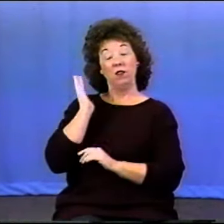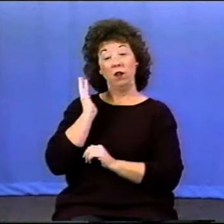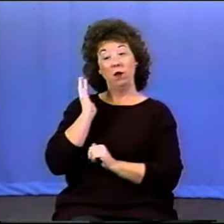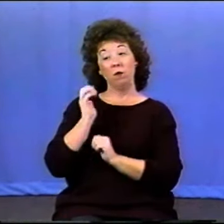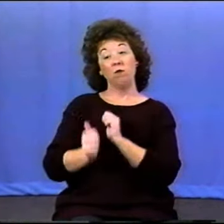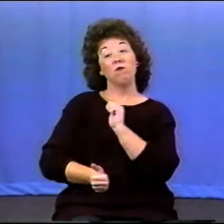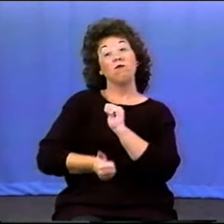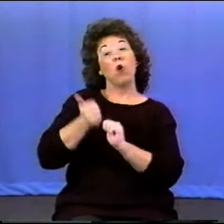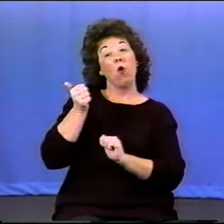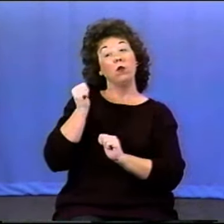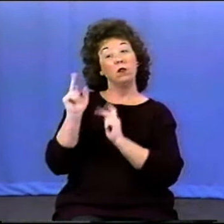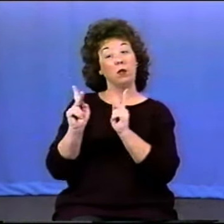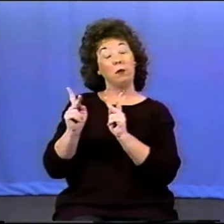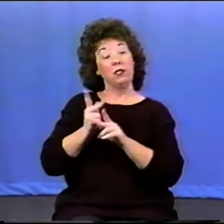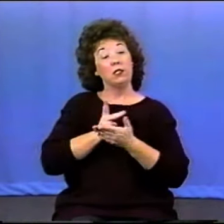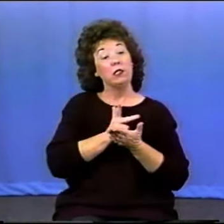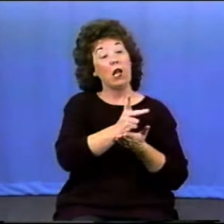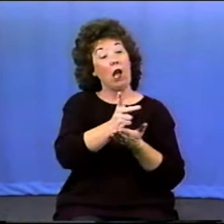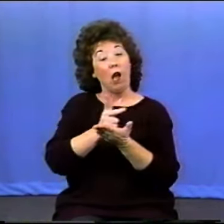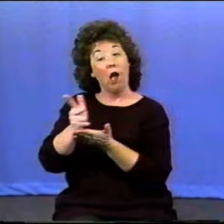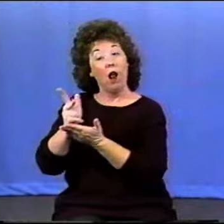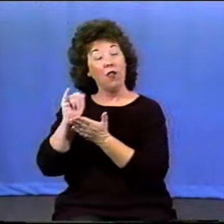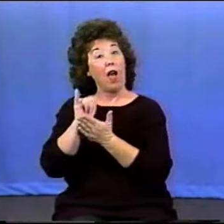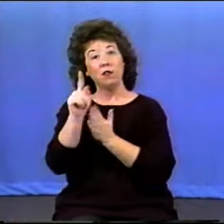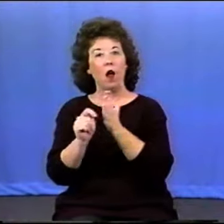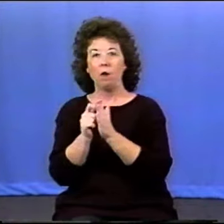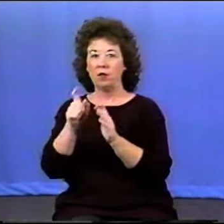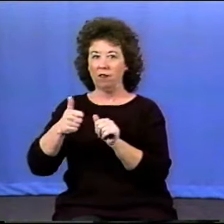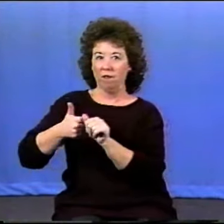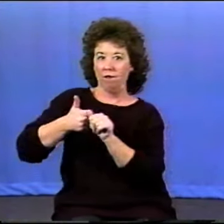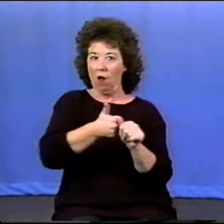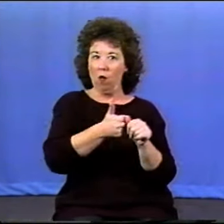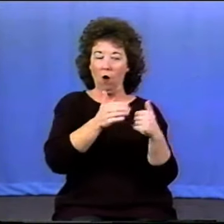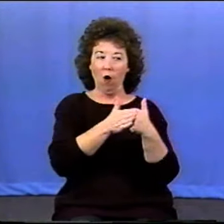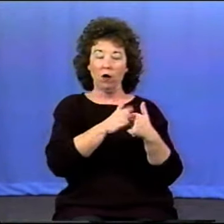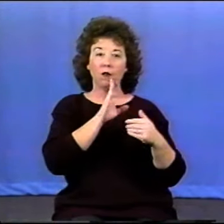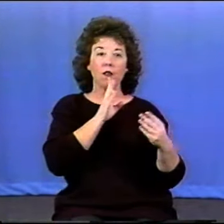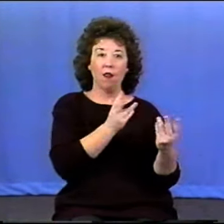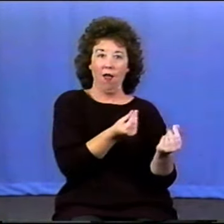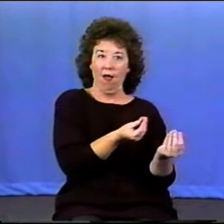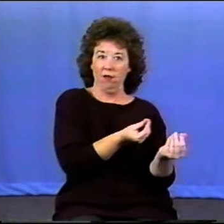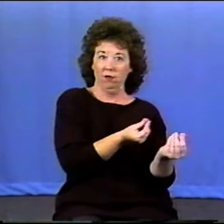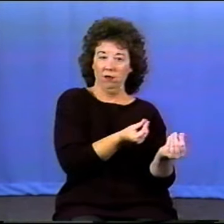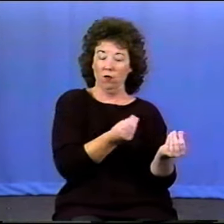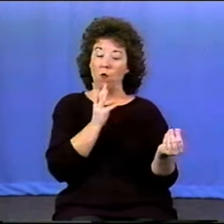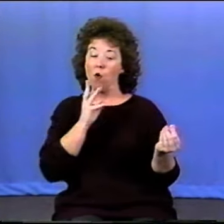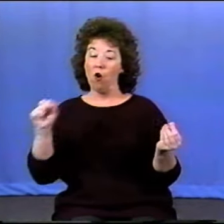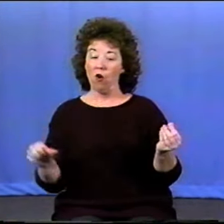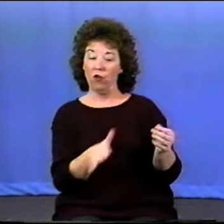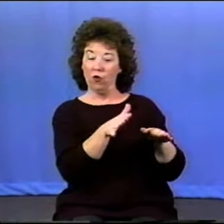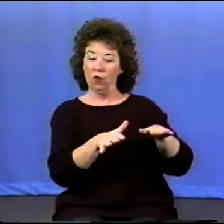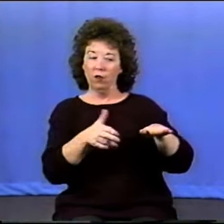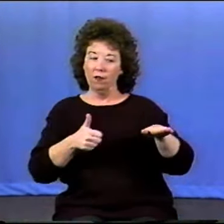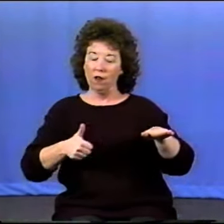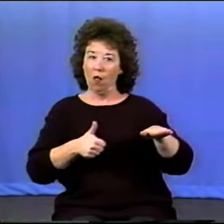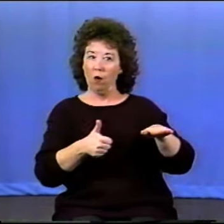certainly in the Western world, was coastal sailing. People would move along the coastline, often